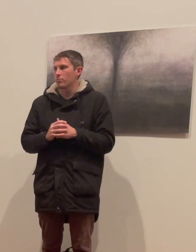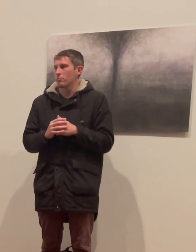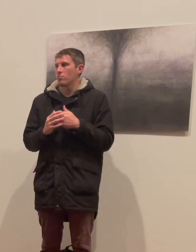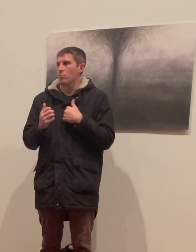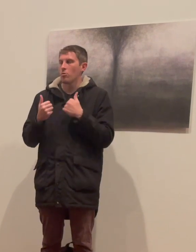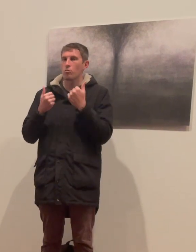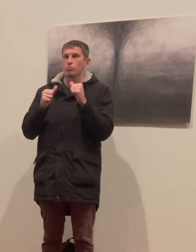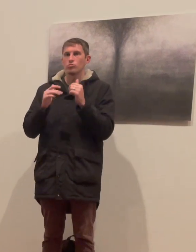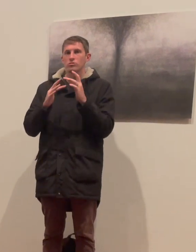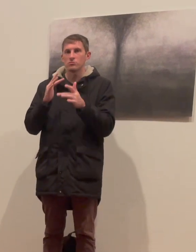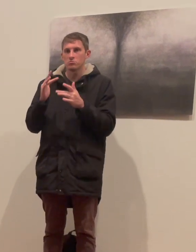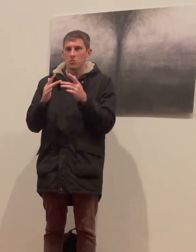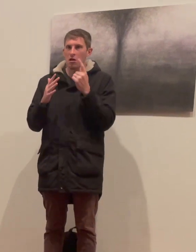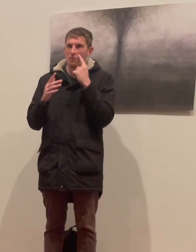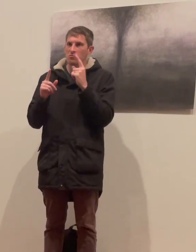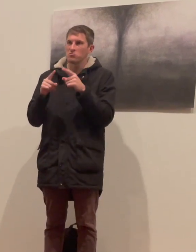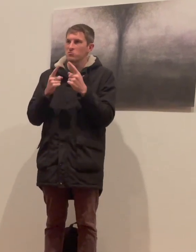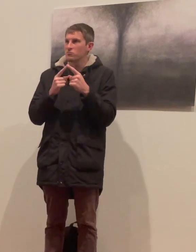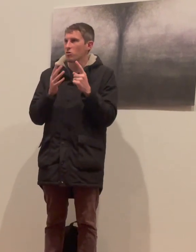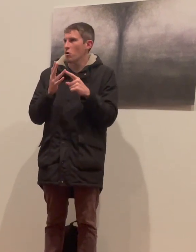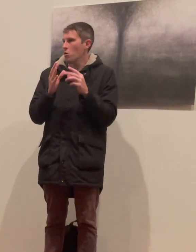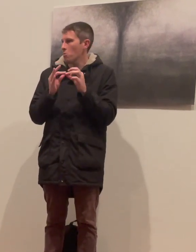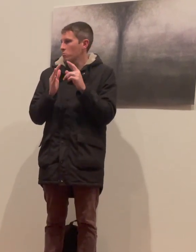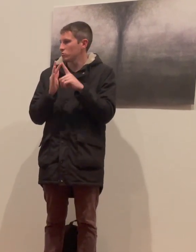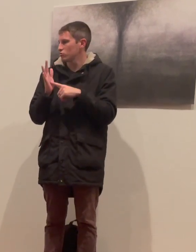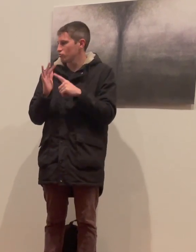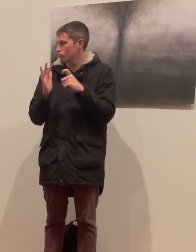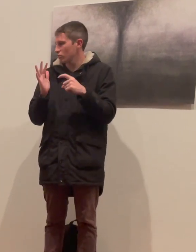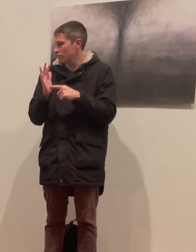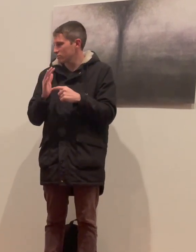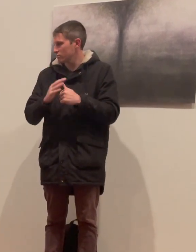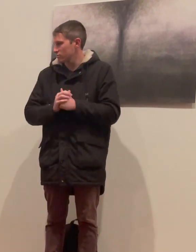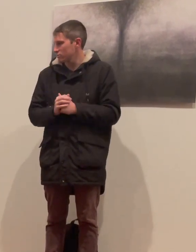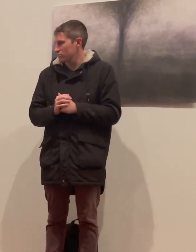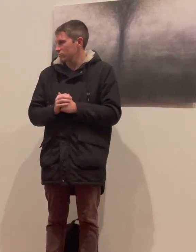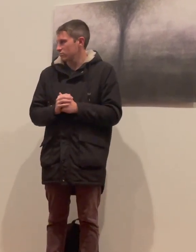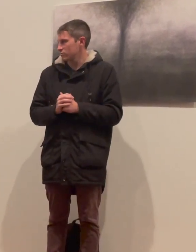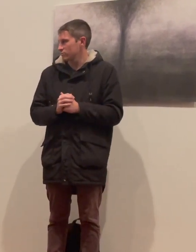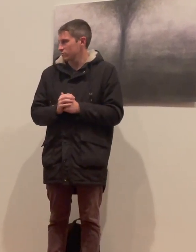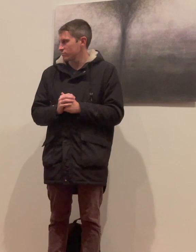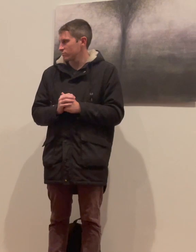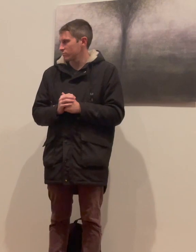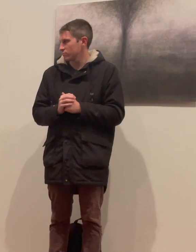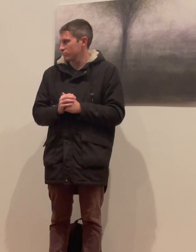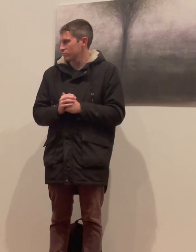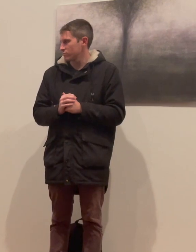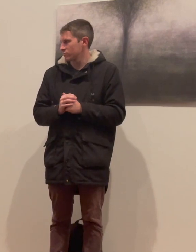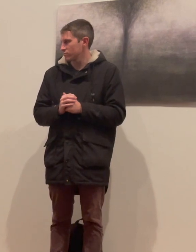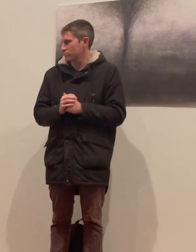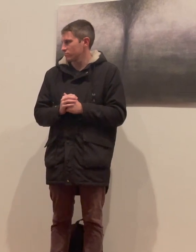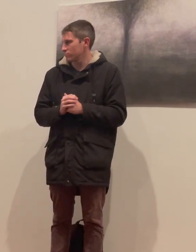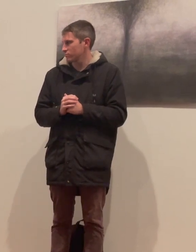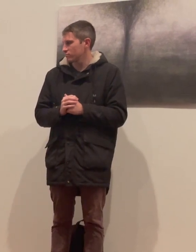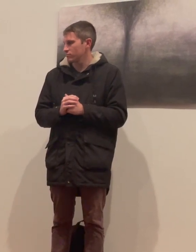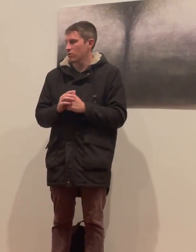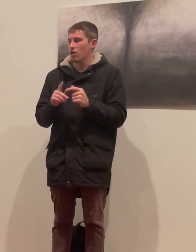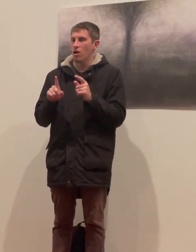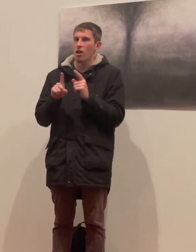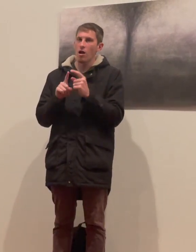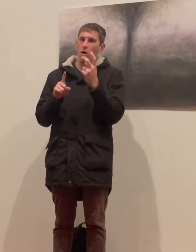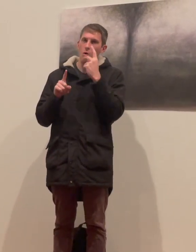up objects that I used to have like cassette